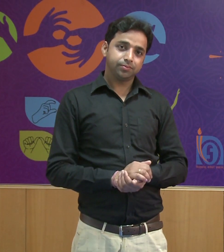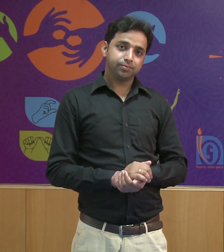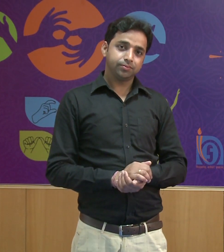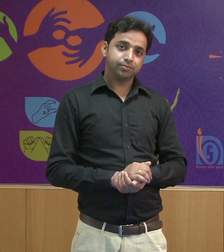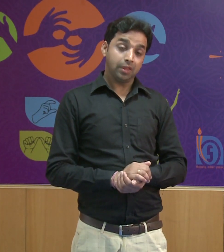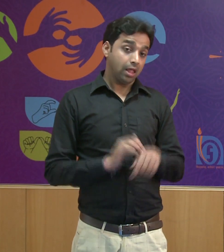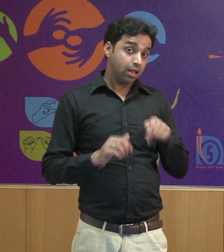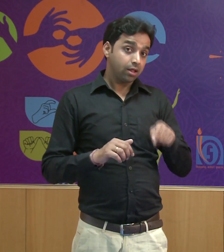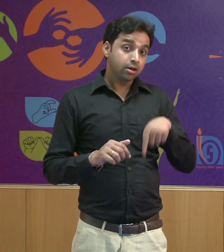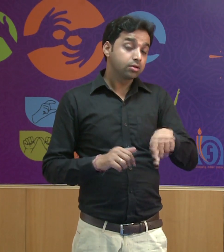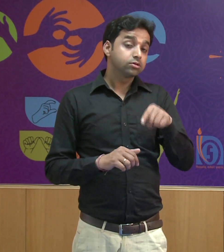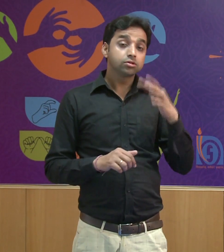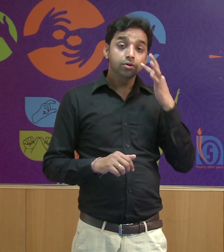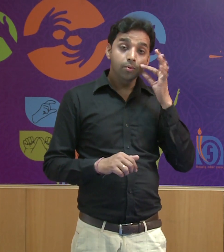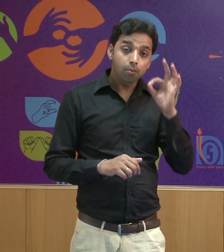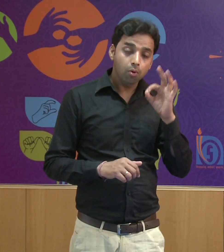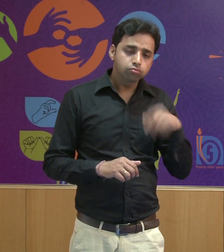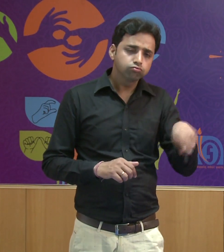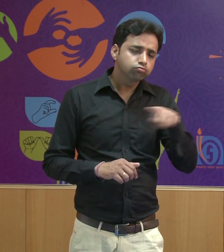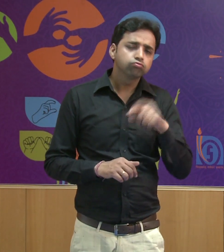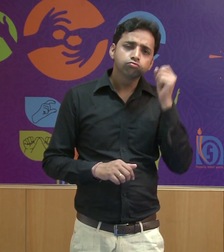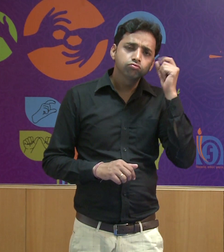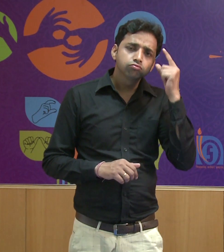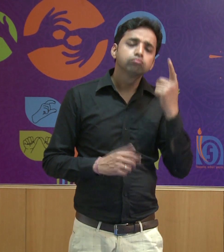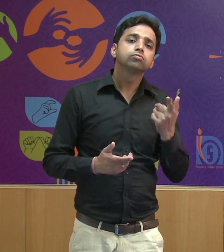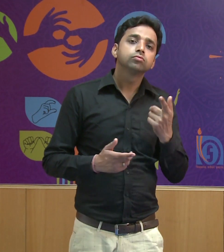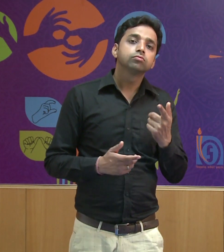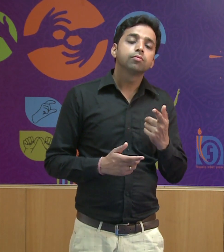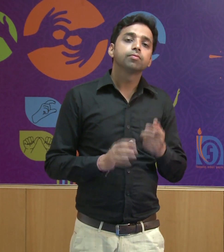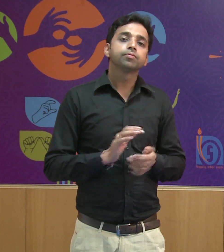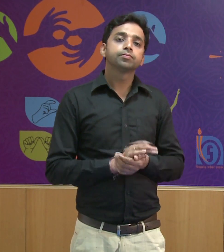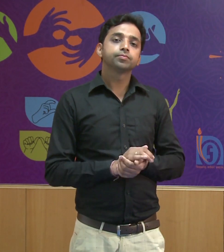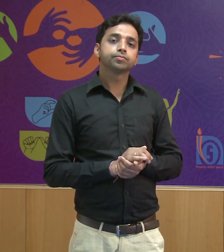it is important to understand that